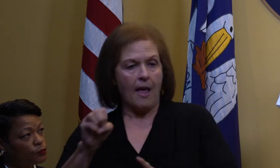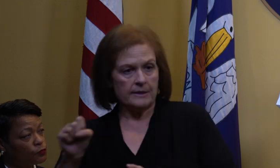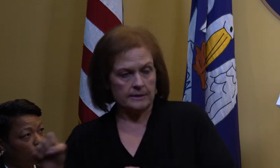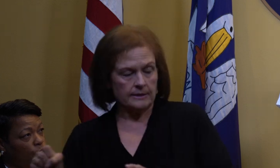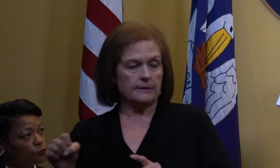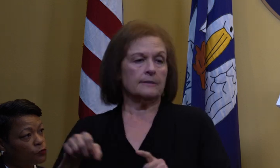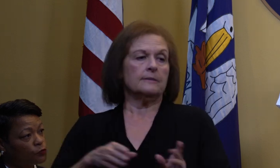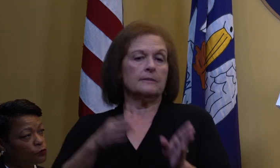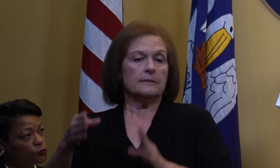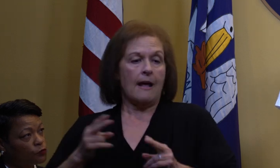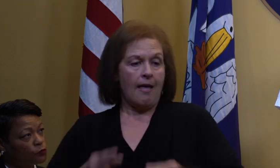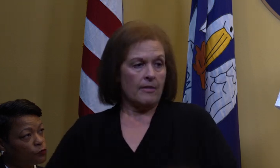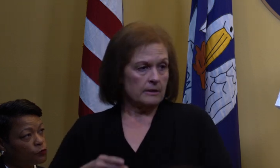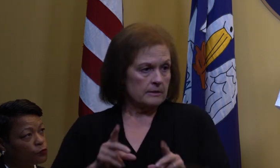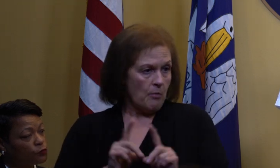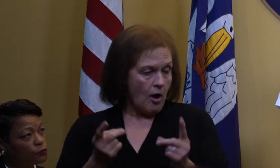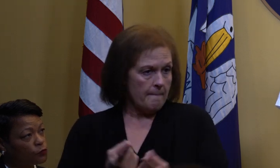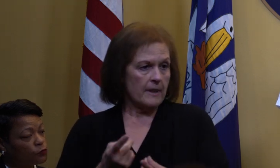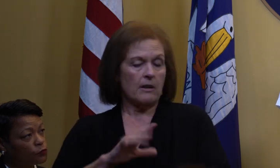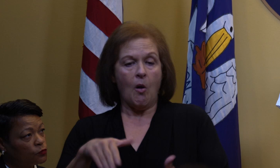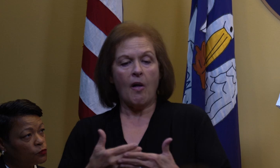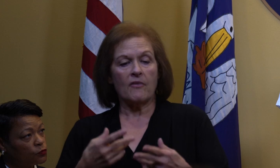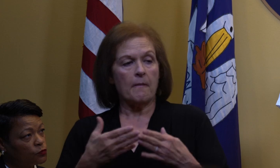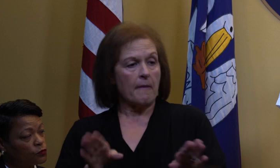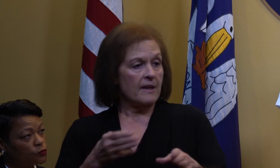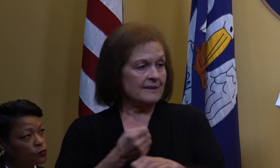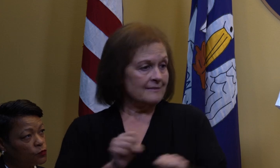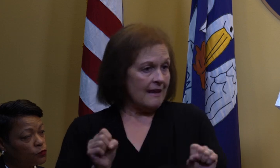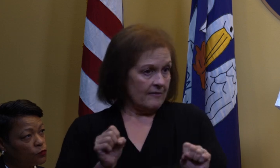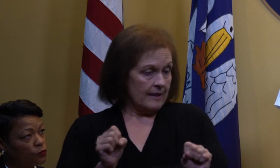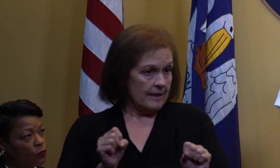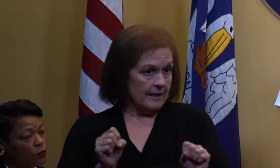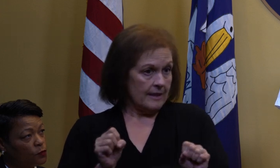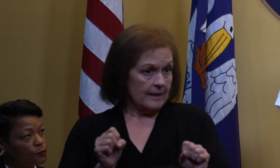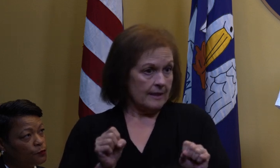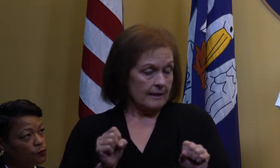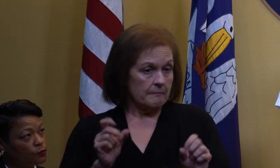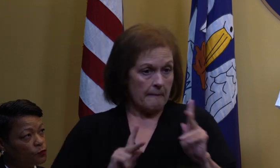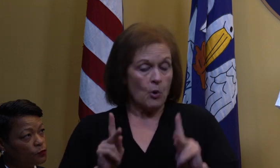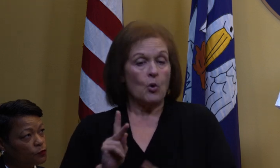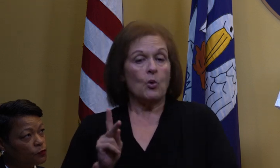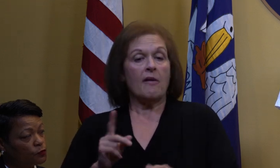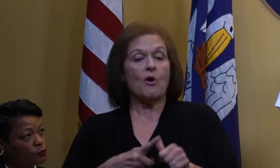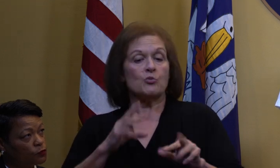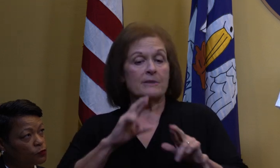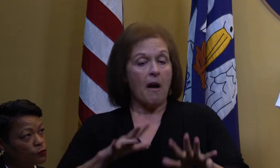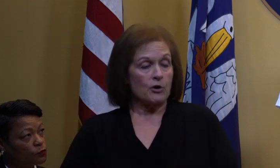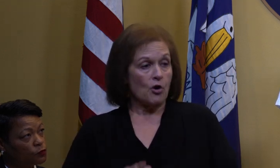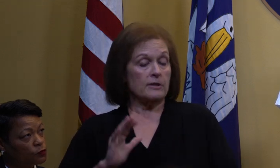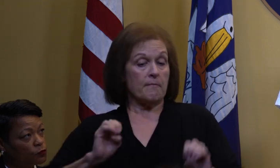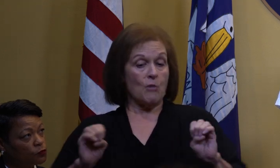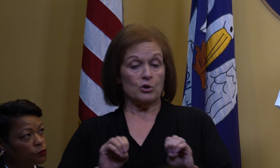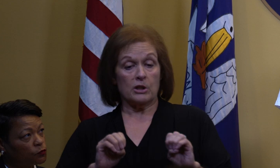and Strategies, the Health Department, all of our public safety officials and responders. The Emergency Resource